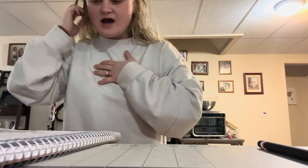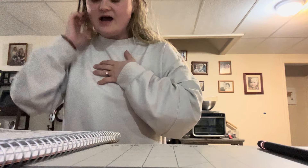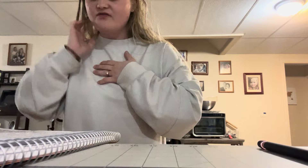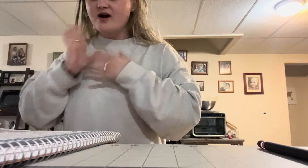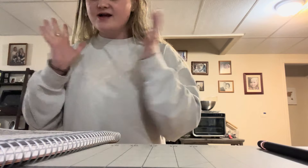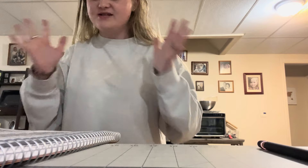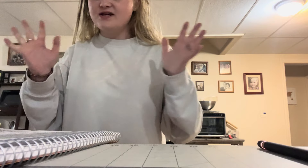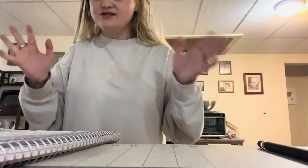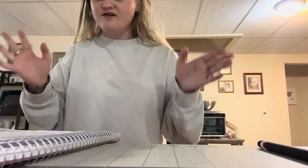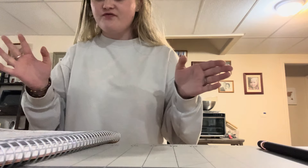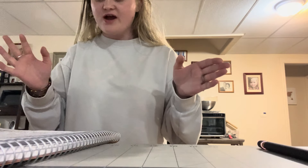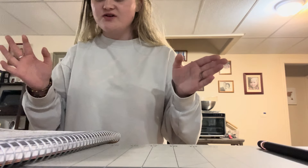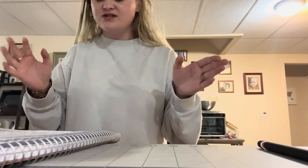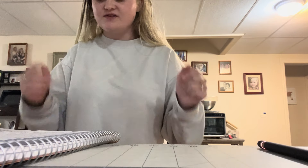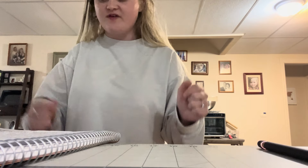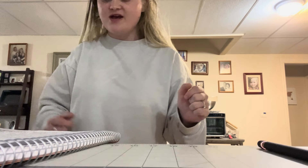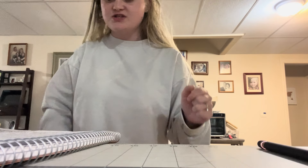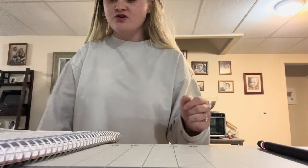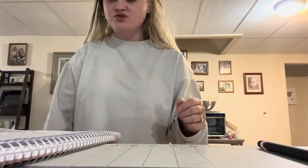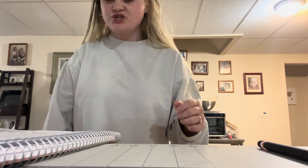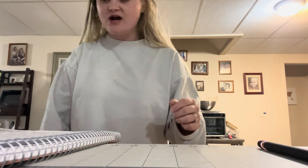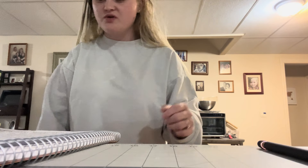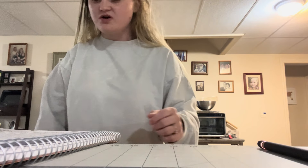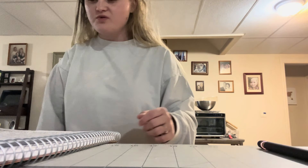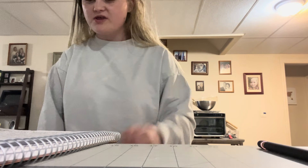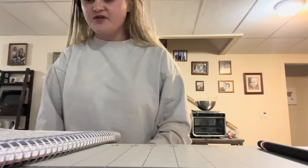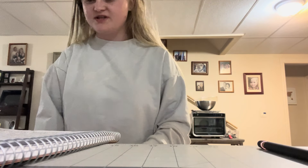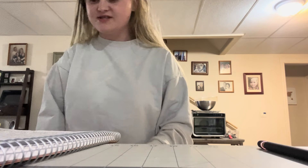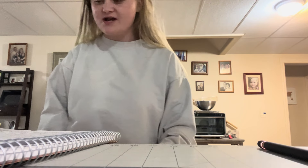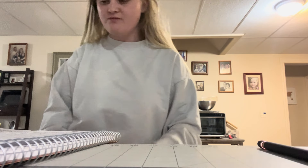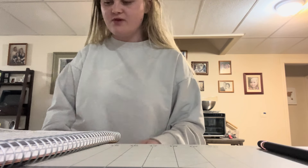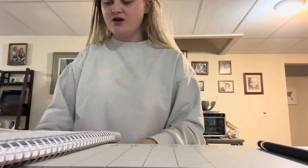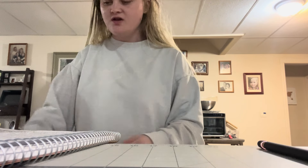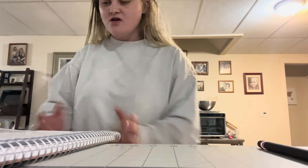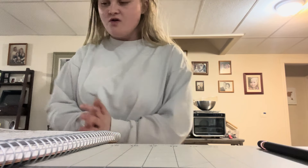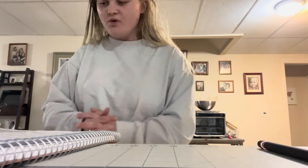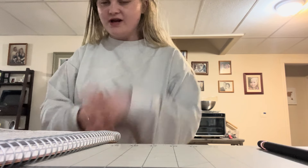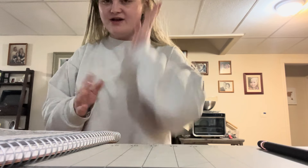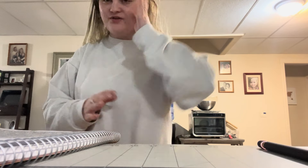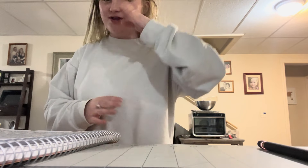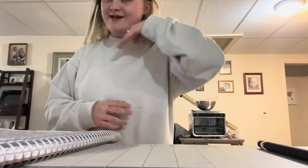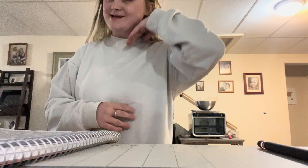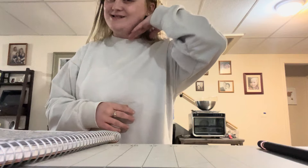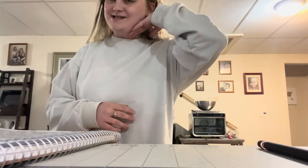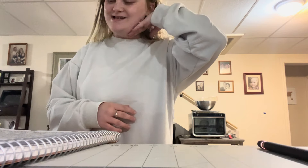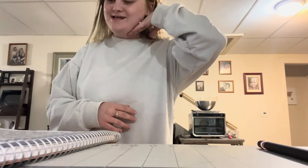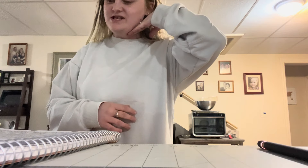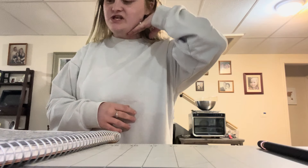I've got tens of thousands of fans who shower with excitement whenever they see